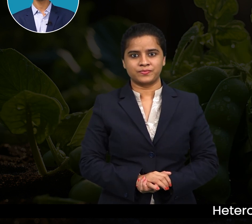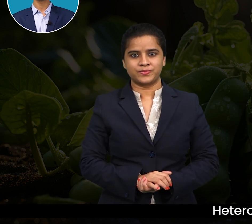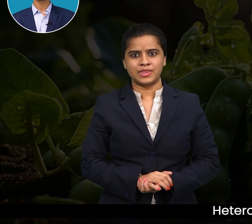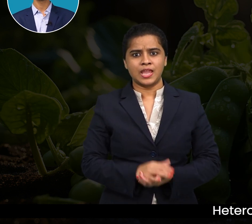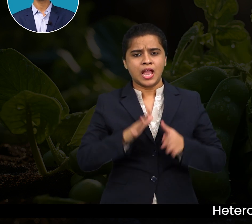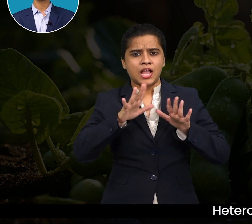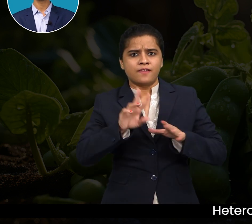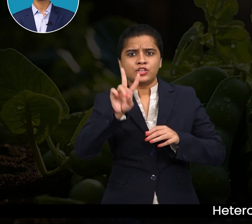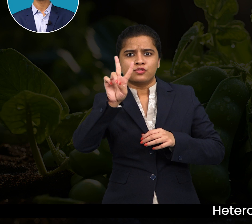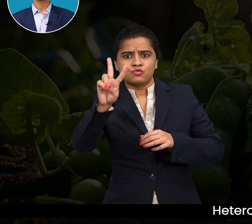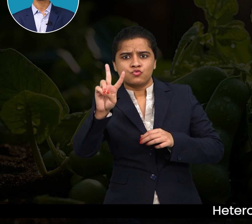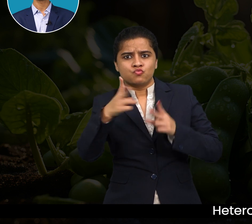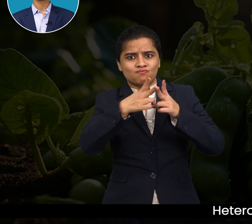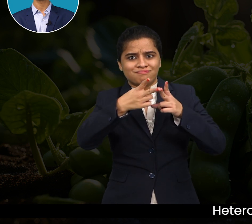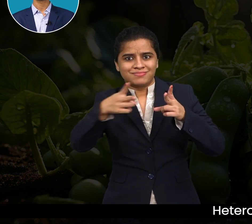heterozygous,